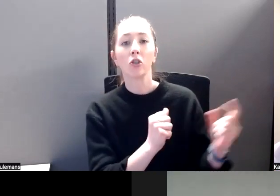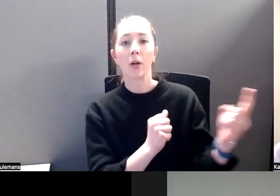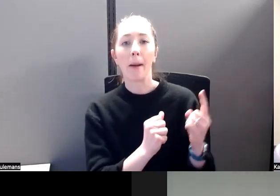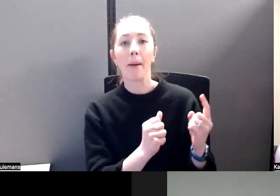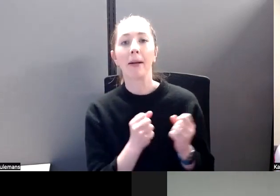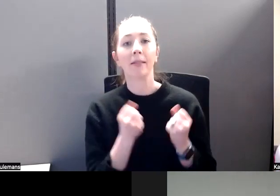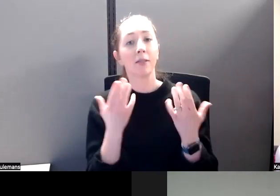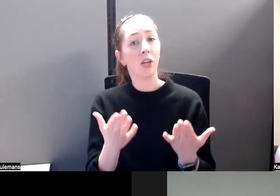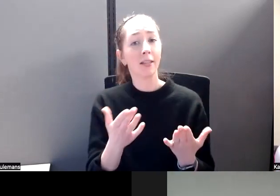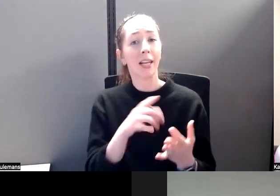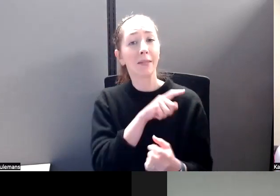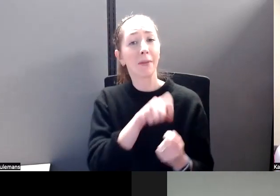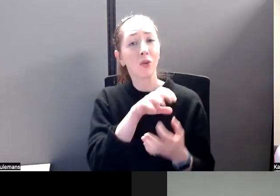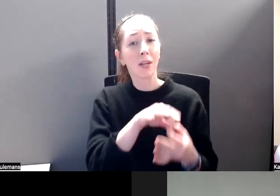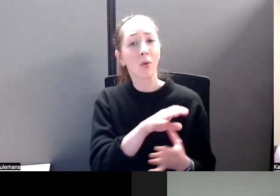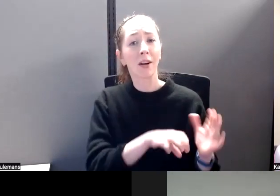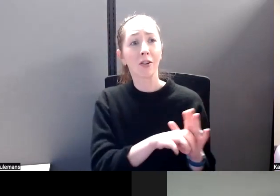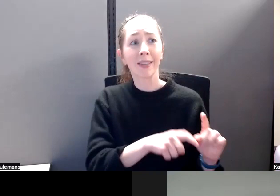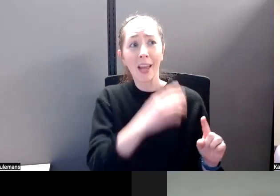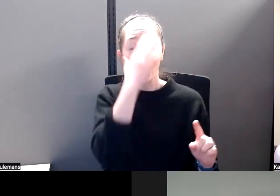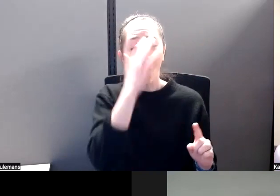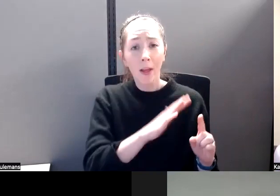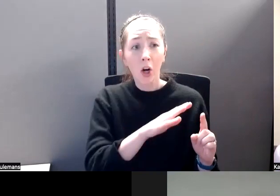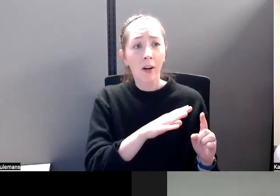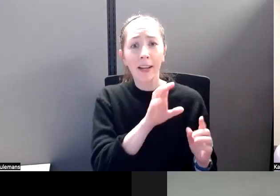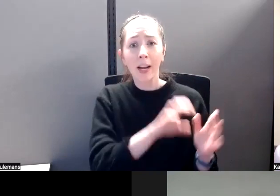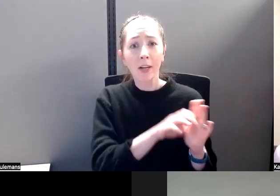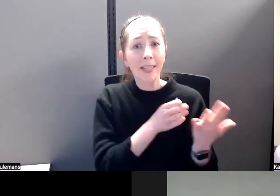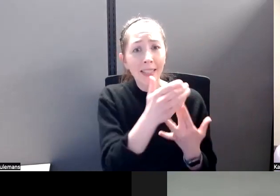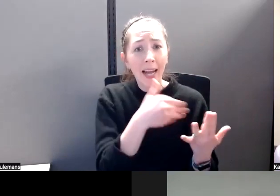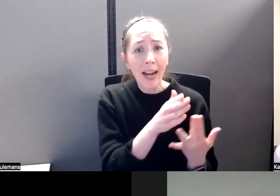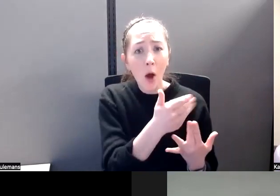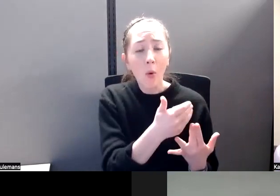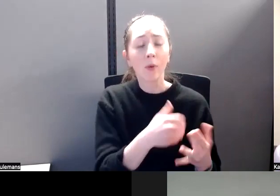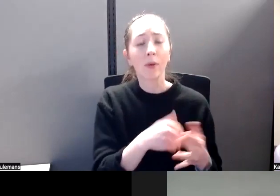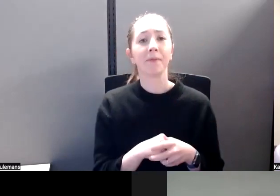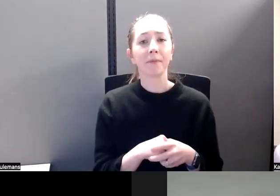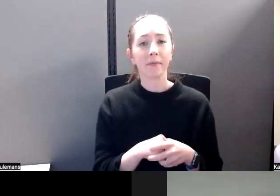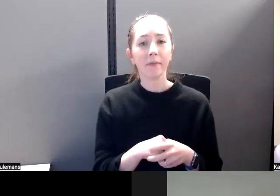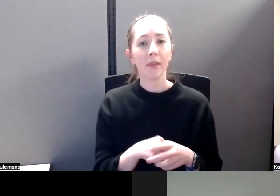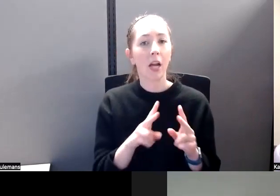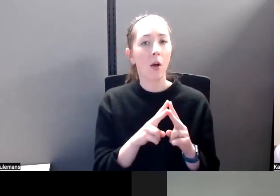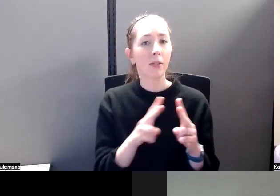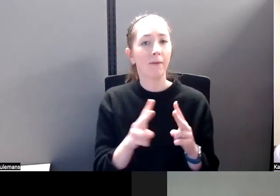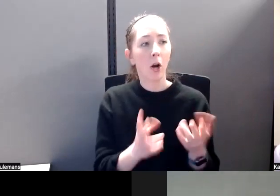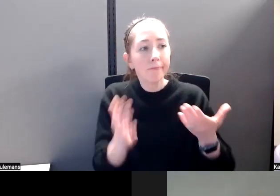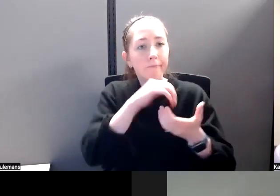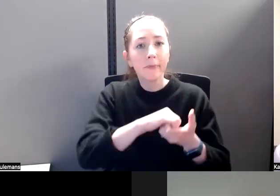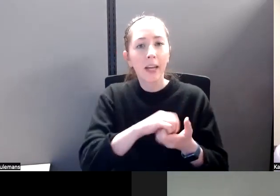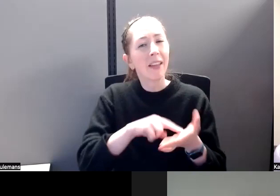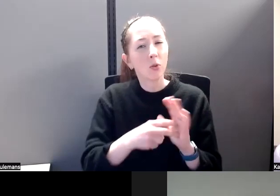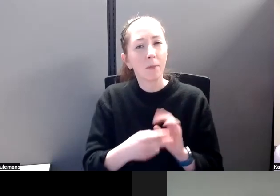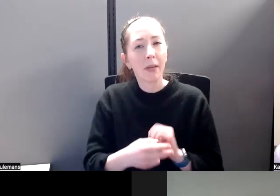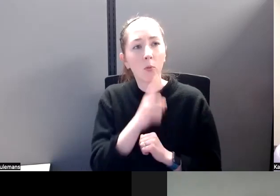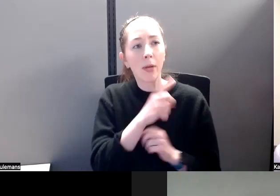comes to their character, because they know their character inside and out. So, yeah, it was very collaborative, if that's what you mean. We